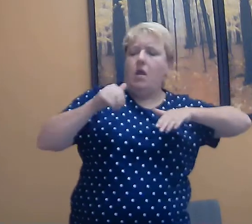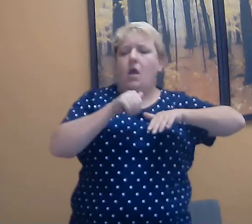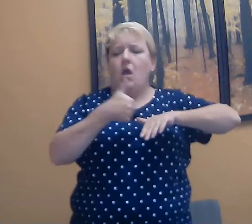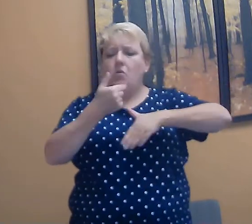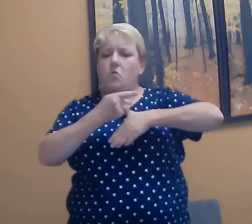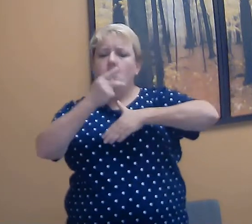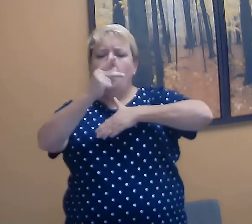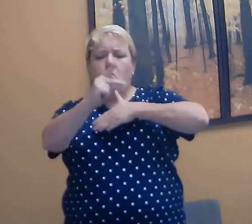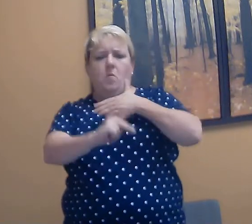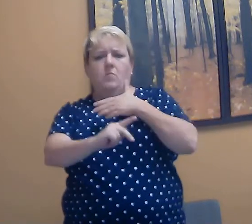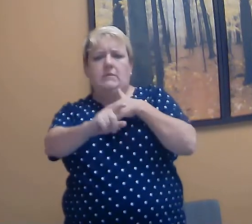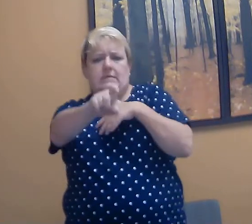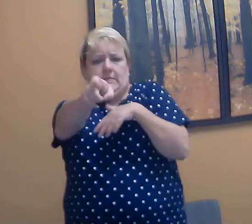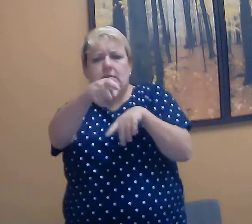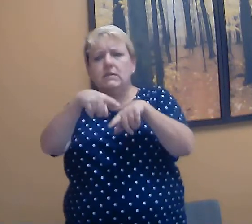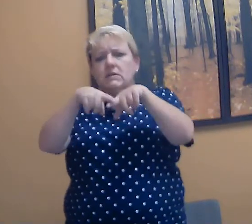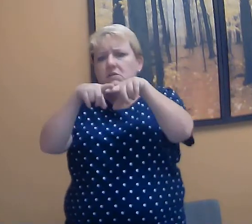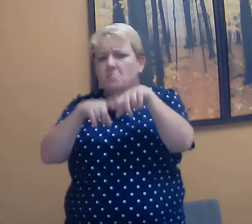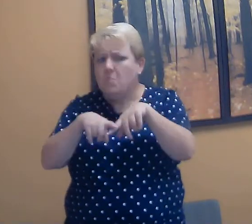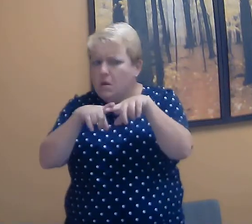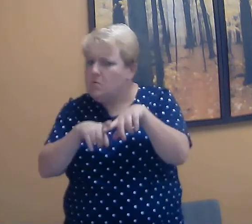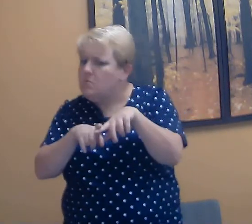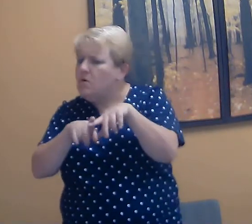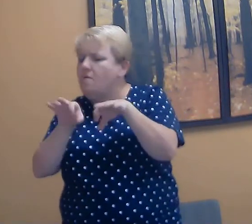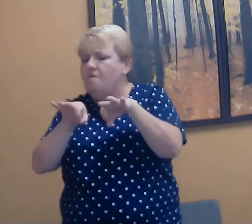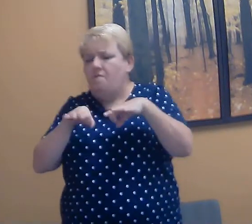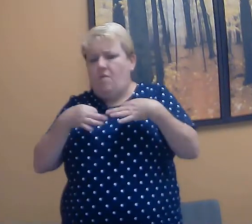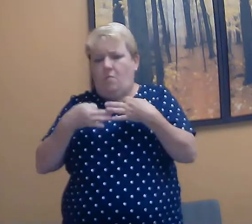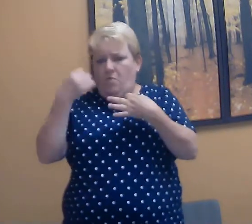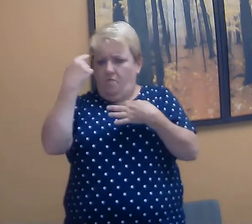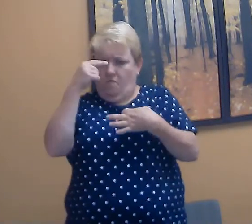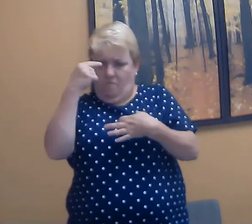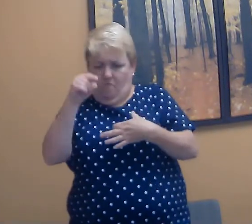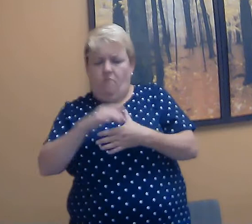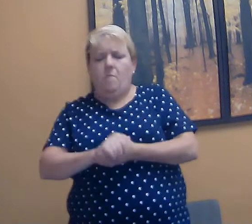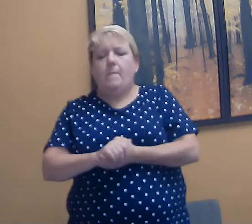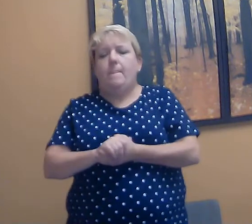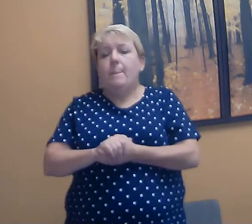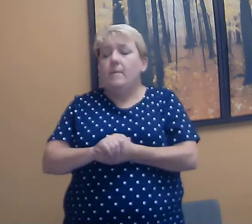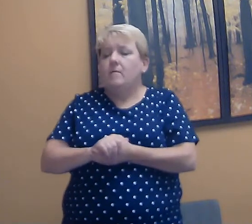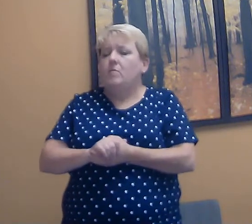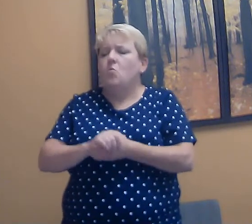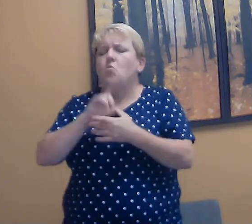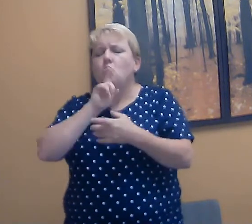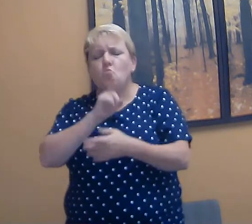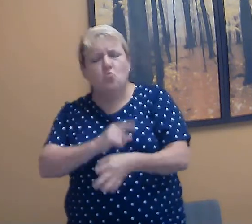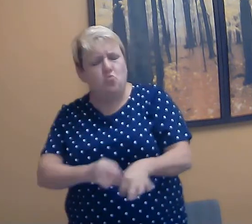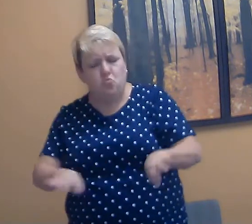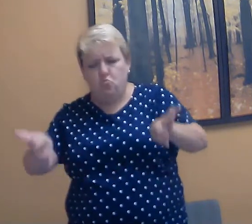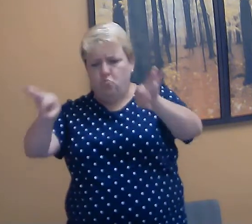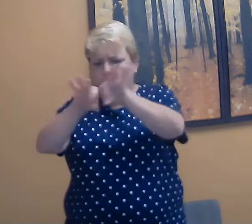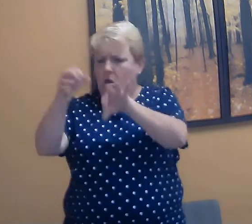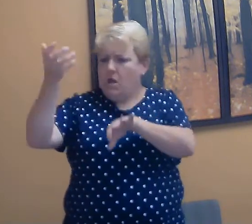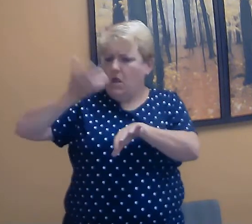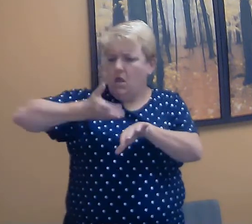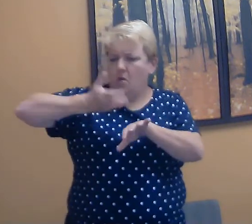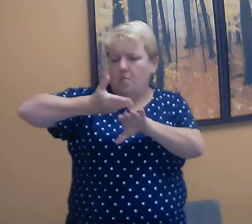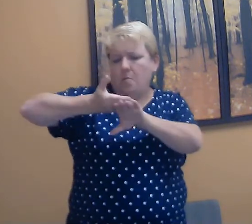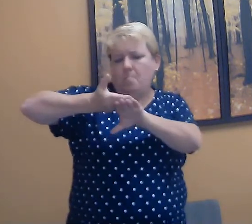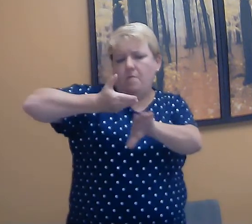families rely on in your community and throughout Ohio. It's vital you complete your census before September 30th